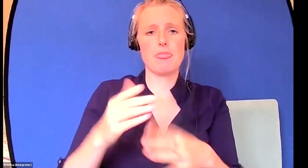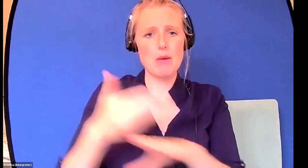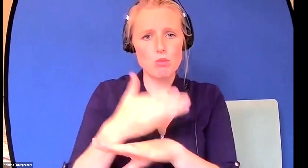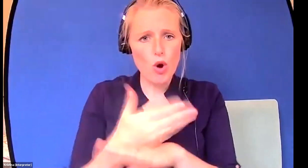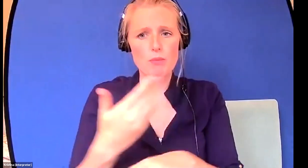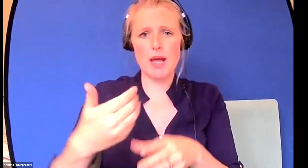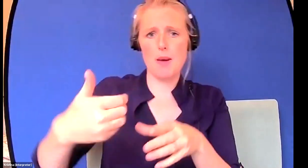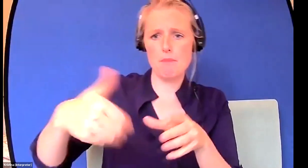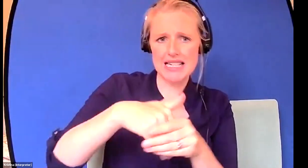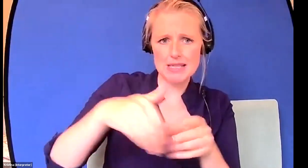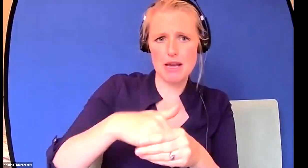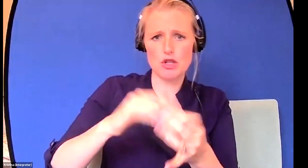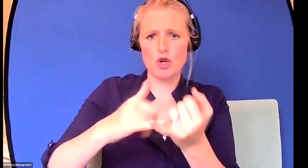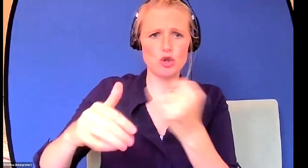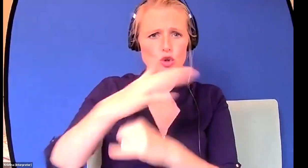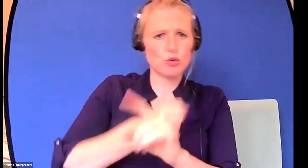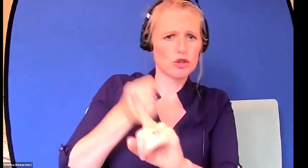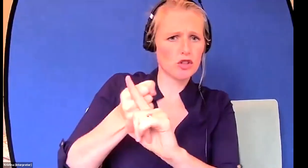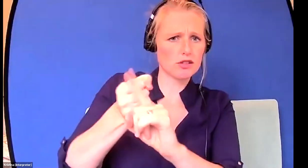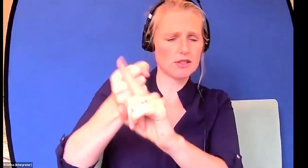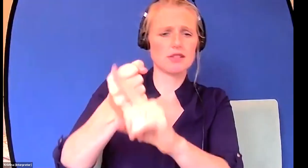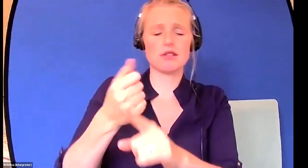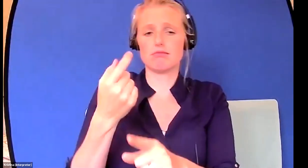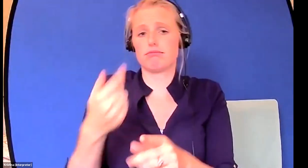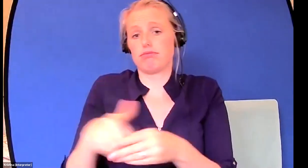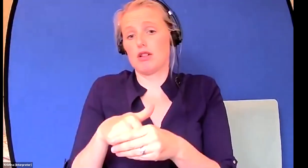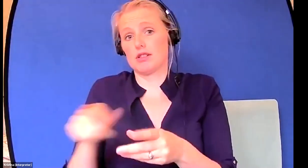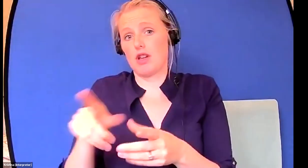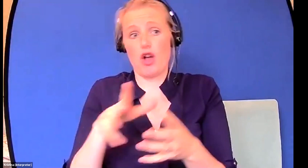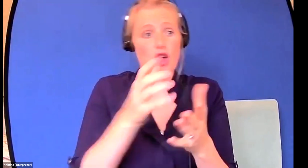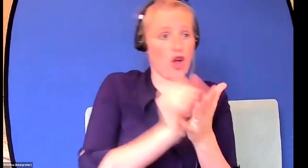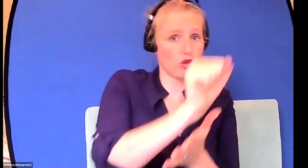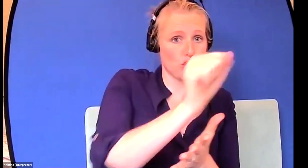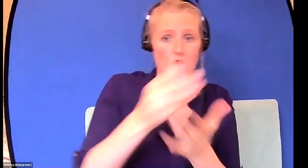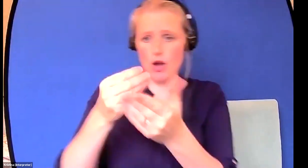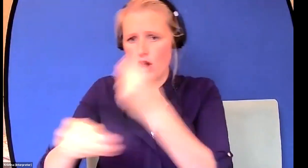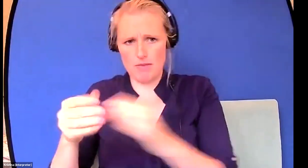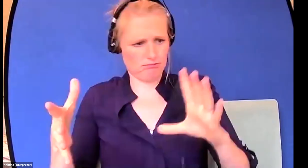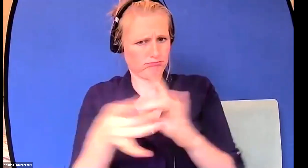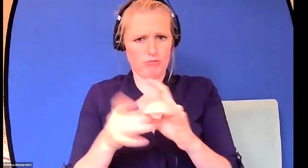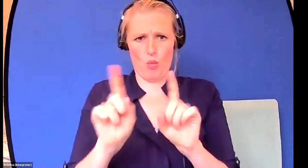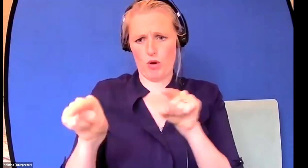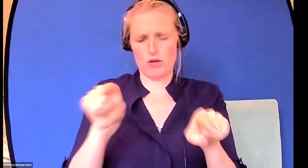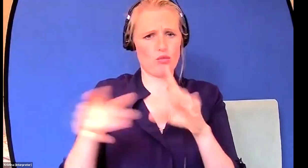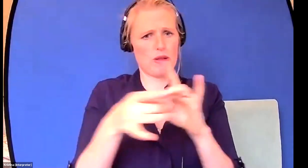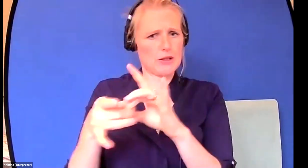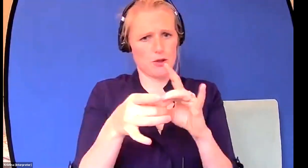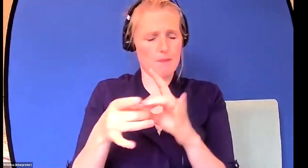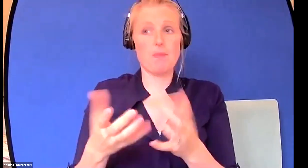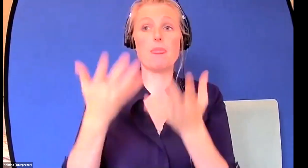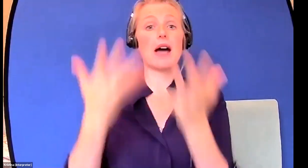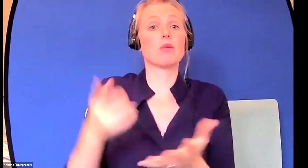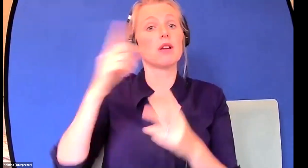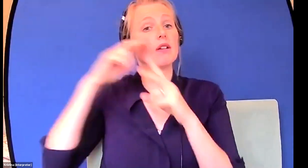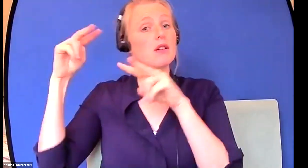and social justice, and the relationship of culture and economy. His current work is concerned with how the cultural industries